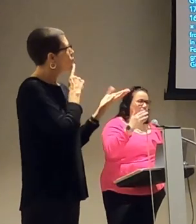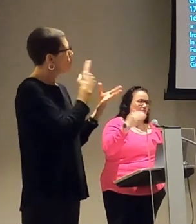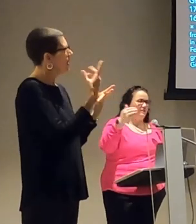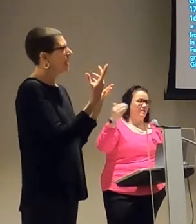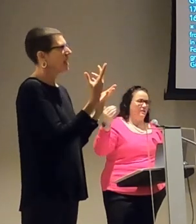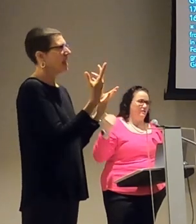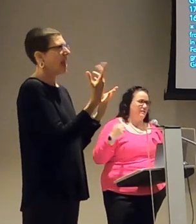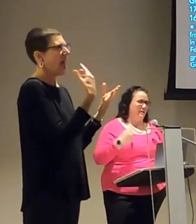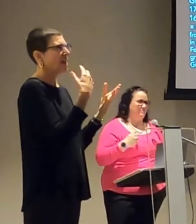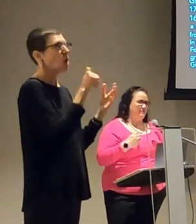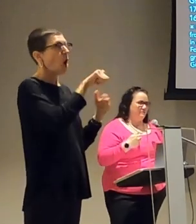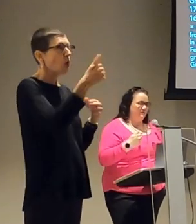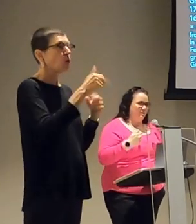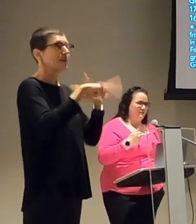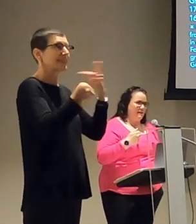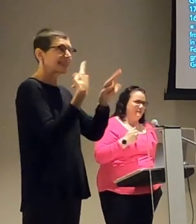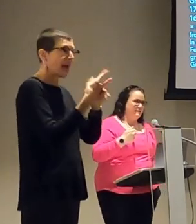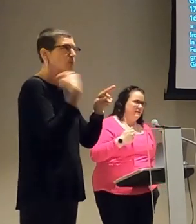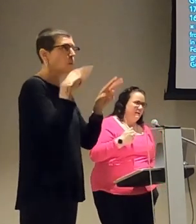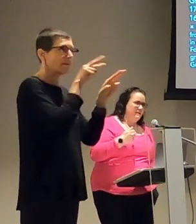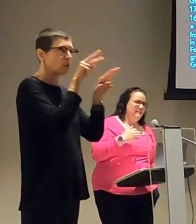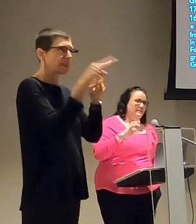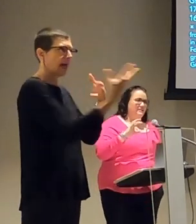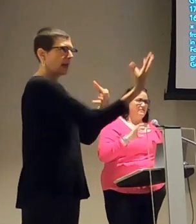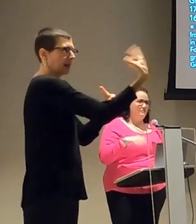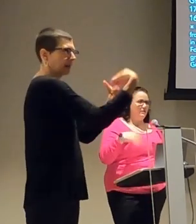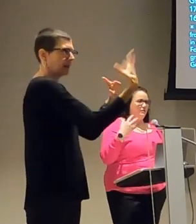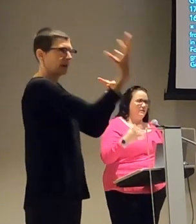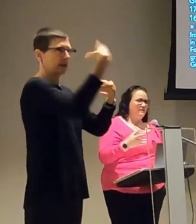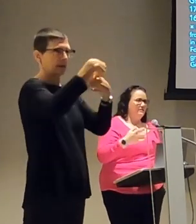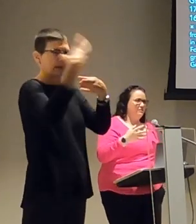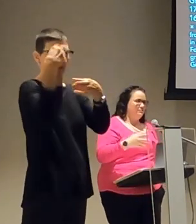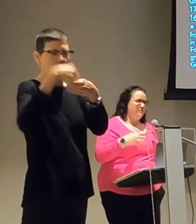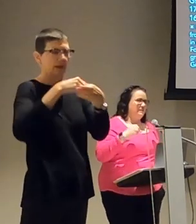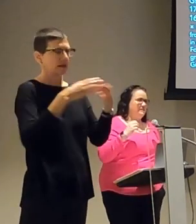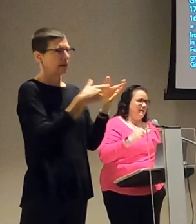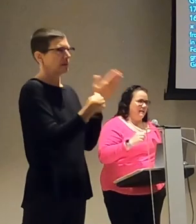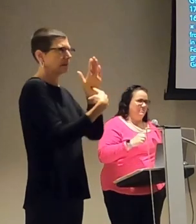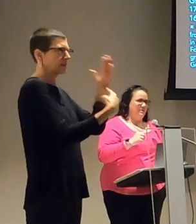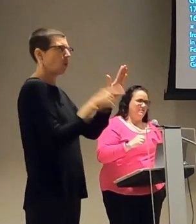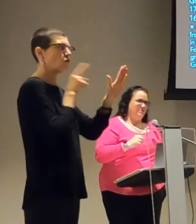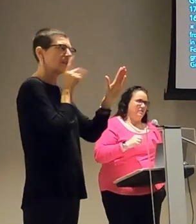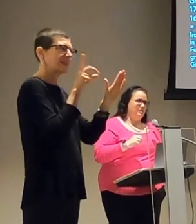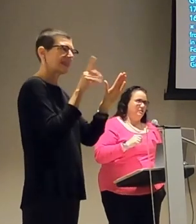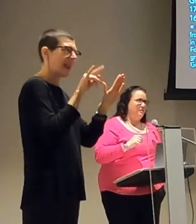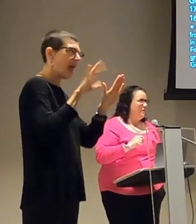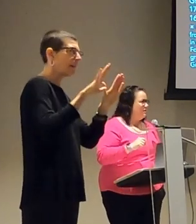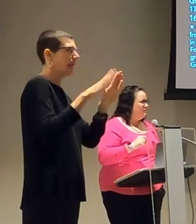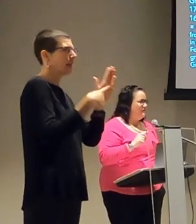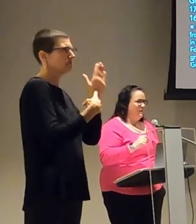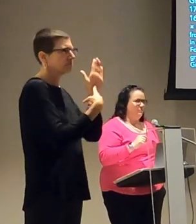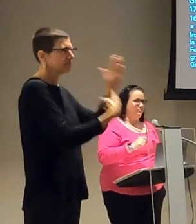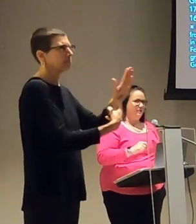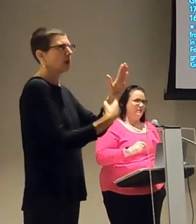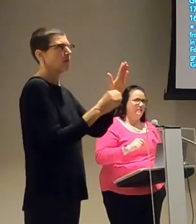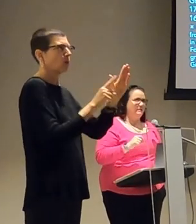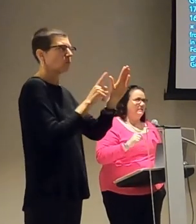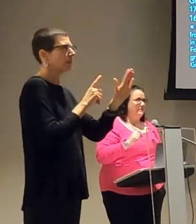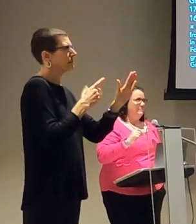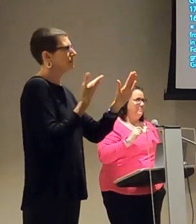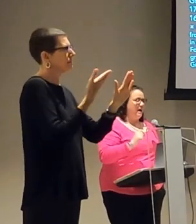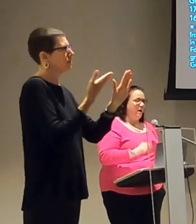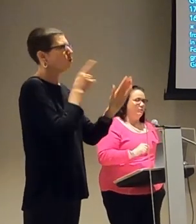of all of the other types that we've looked at today. So it creates this really dynamic depiction of a